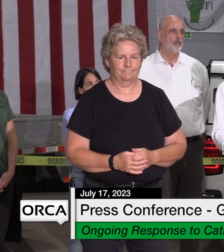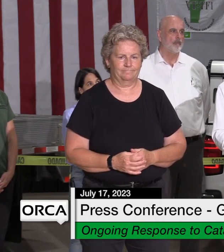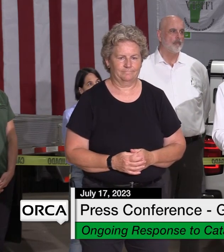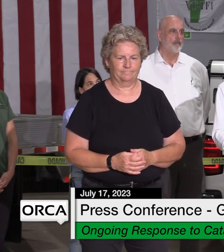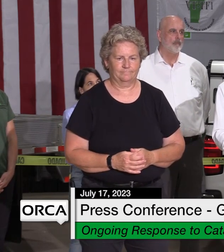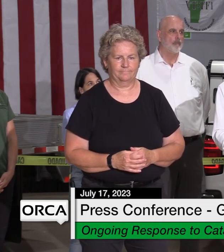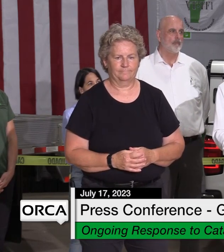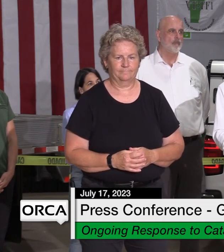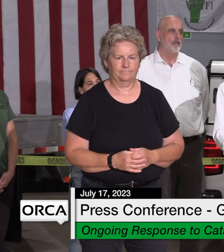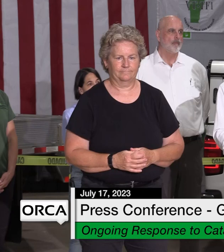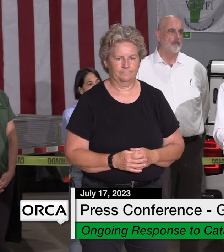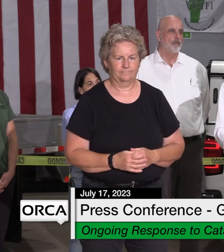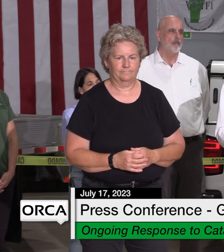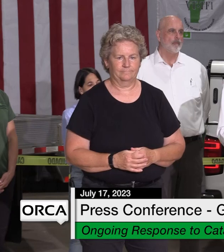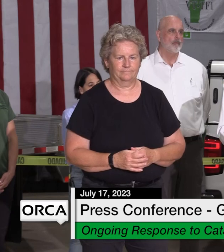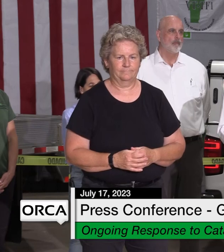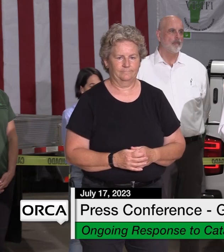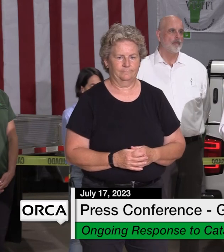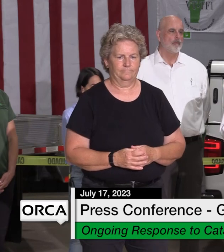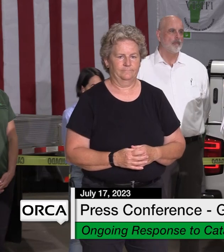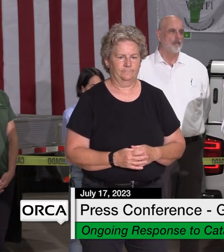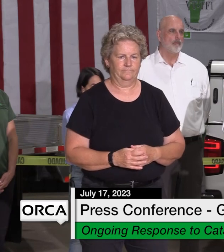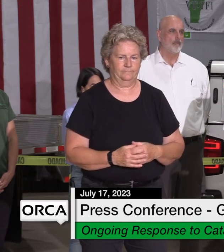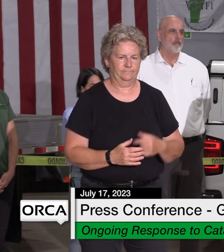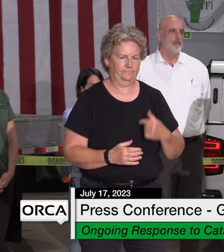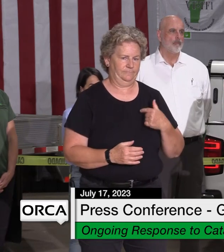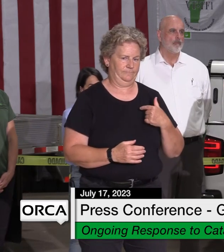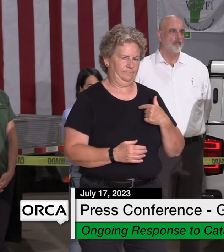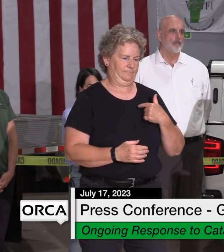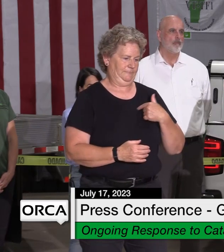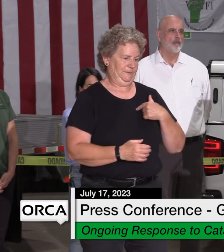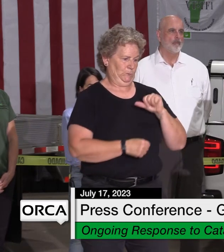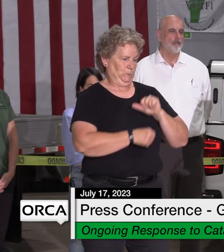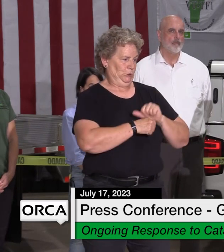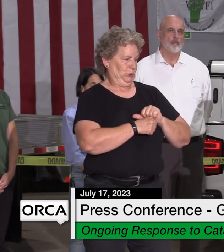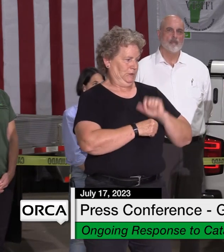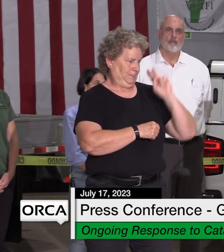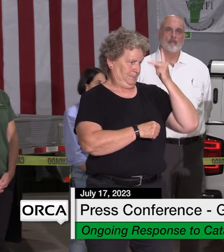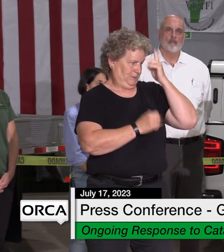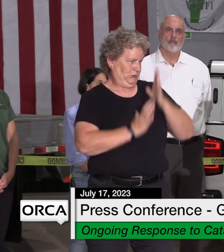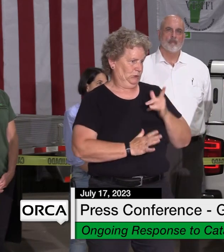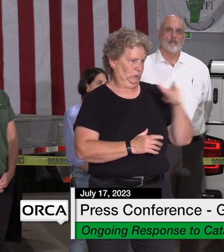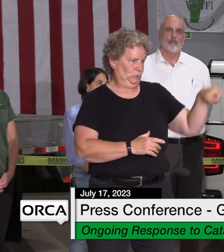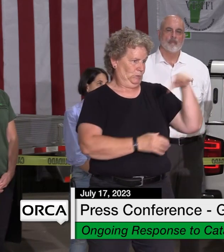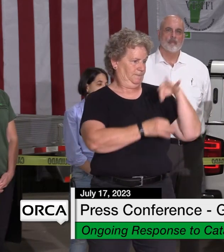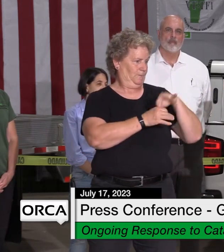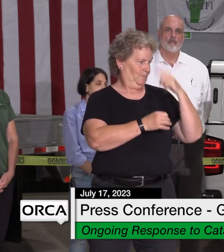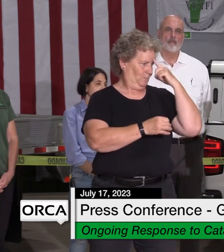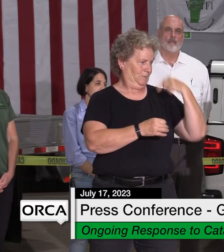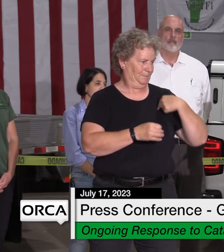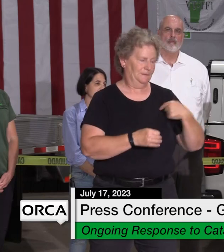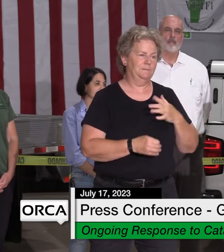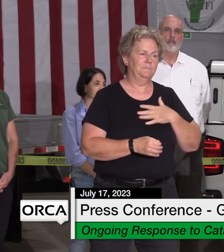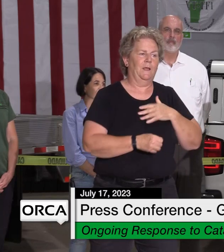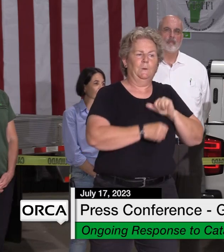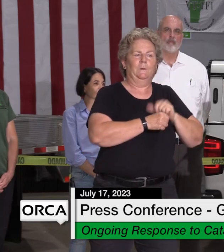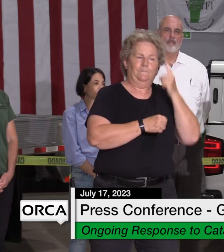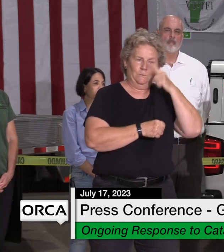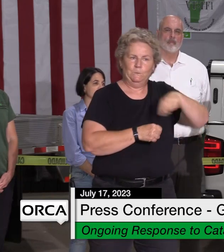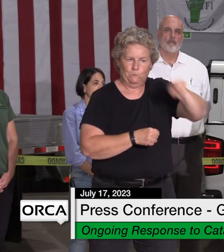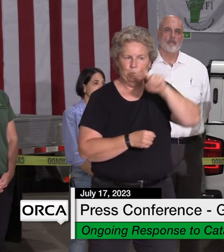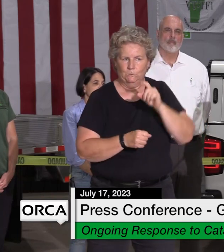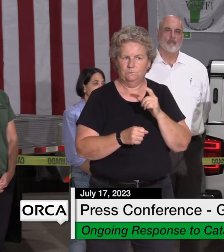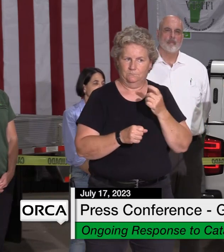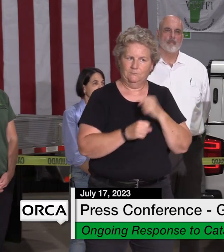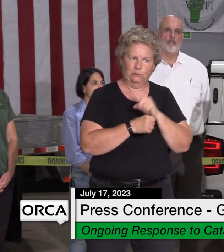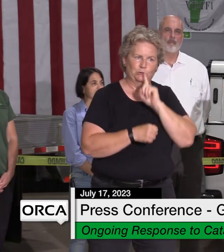making sure that our infrastructure is built to withstand the extreme weather that's happening more and more often and showing itself to be more and